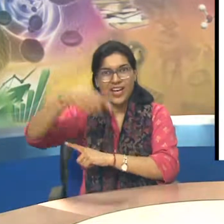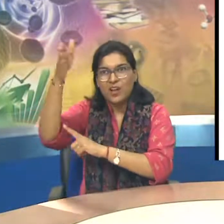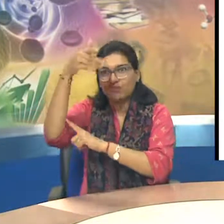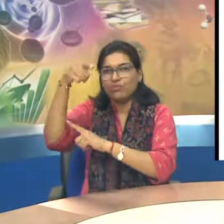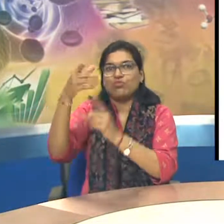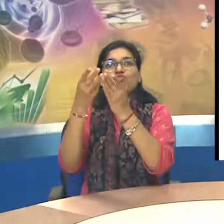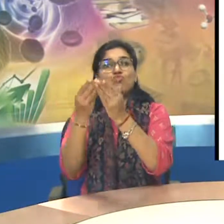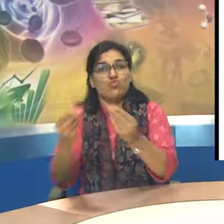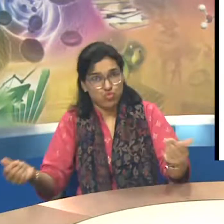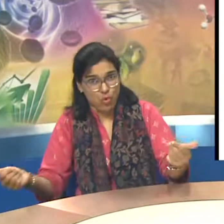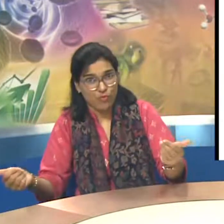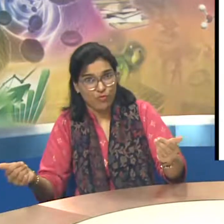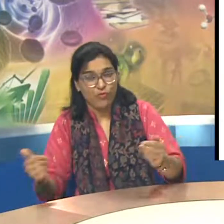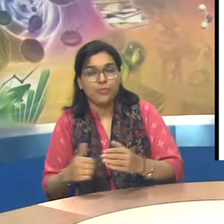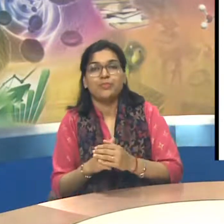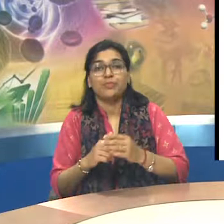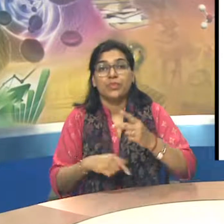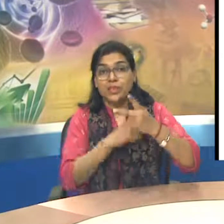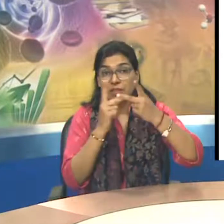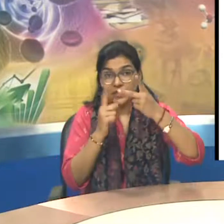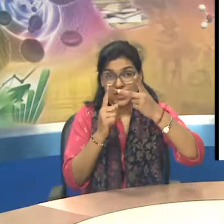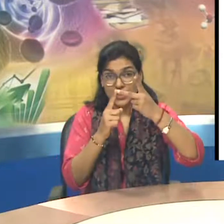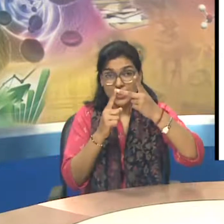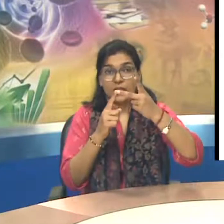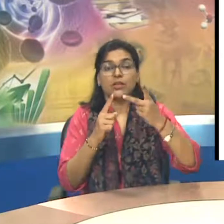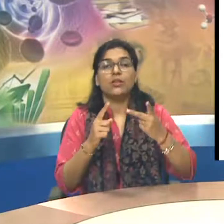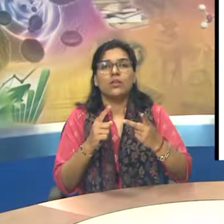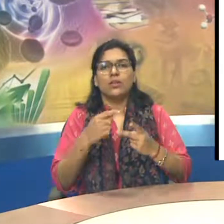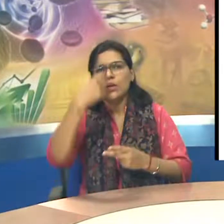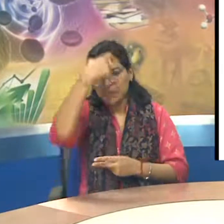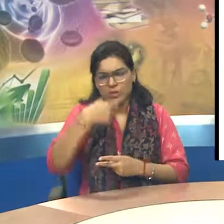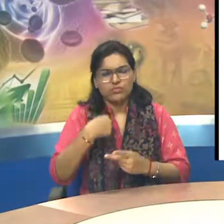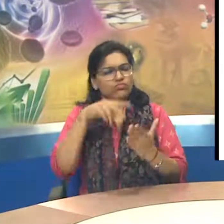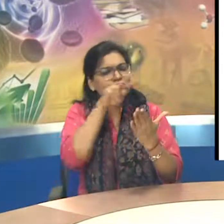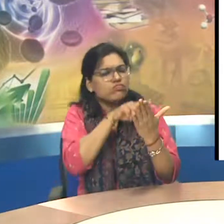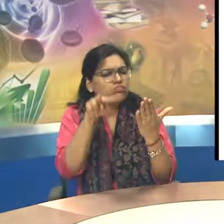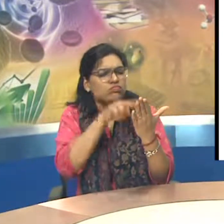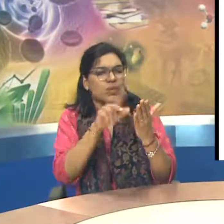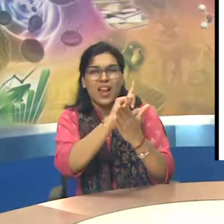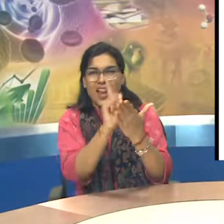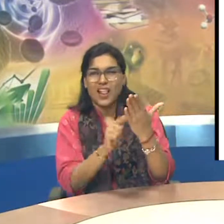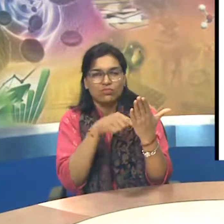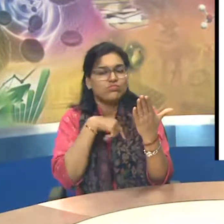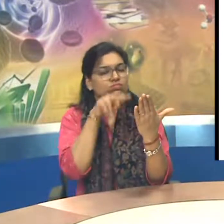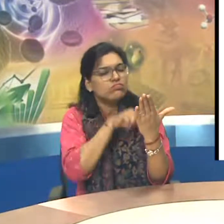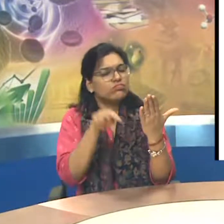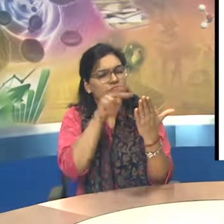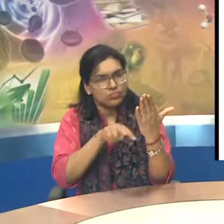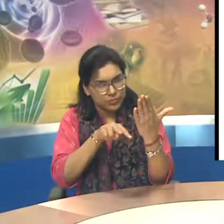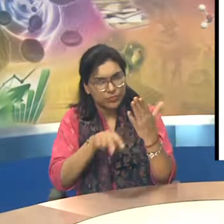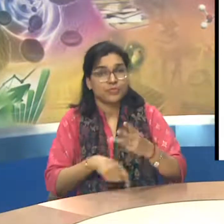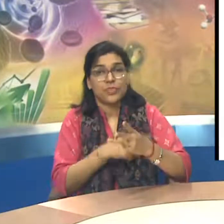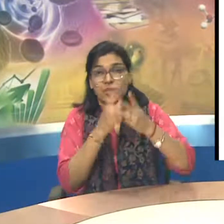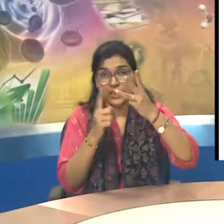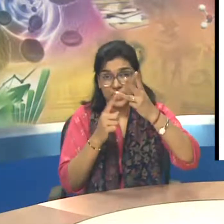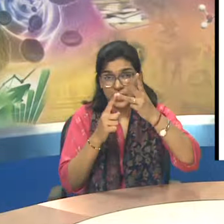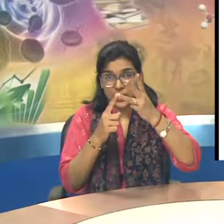communication. A person saluting a national flag. A